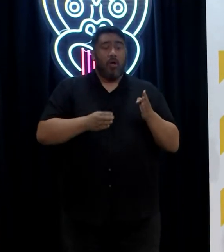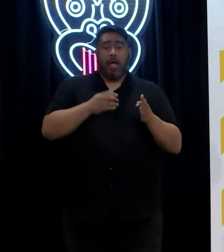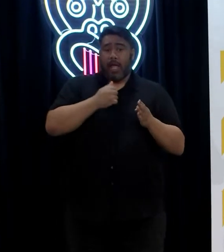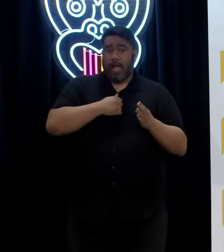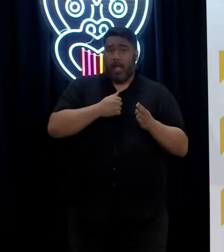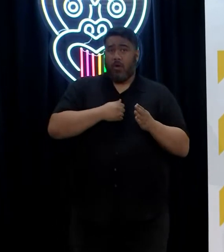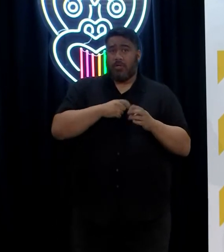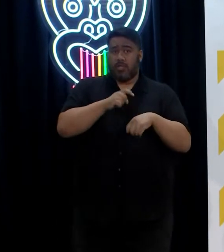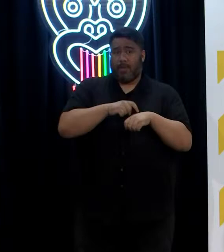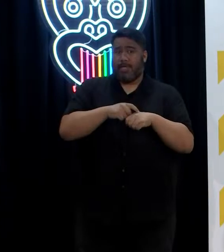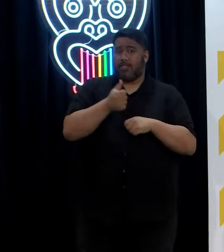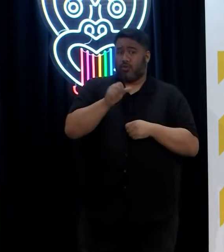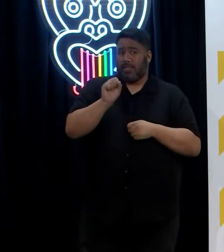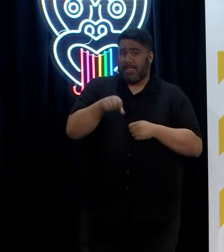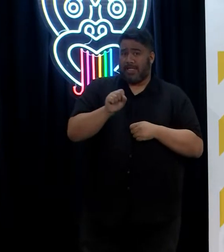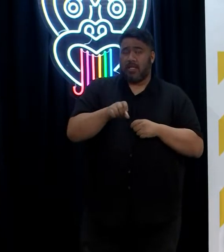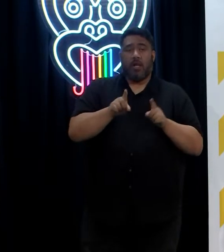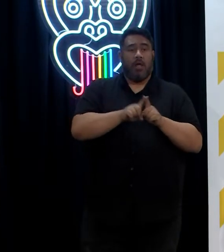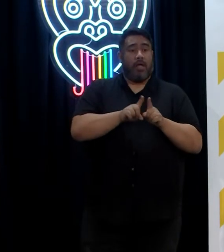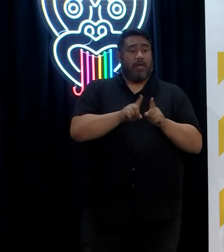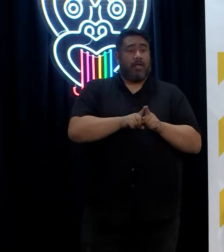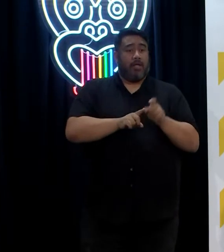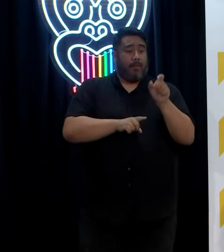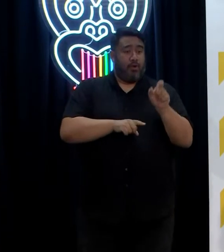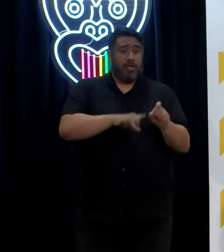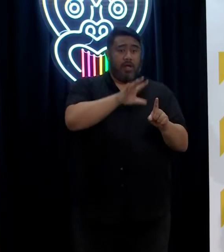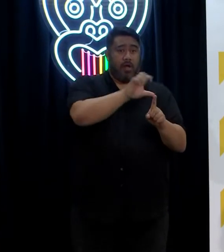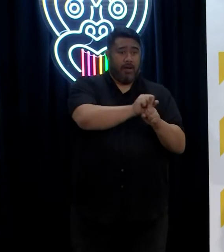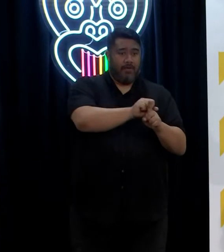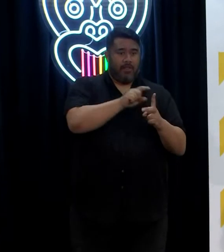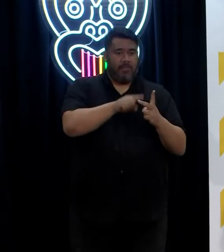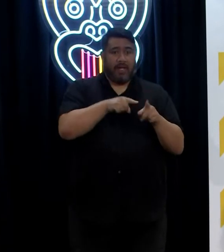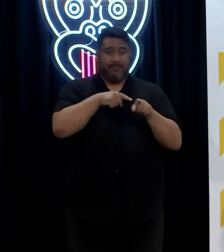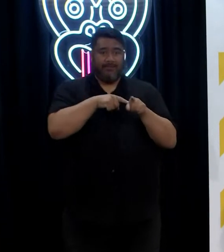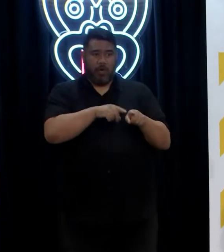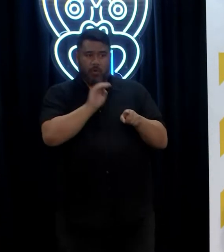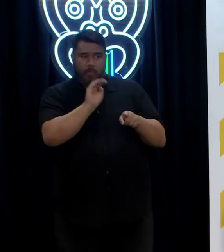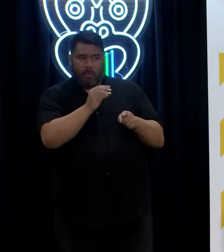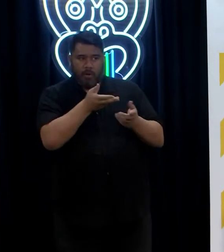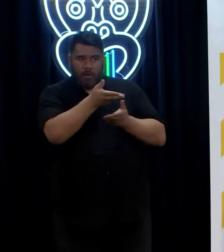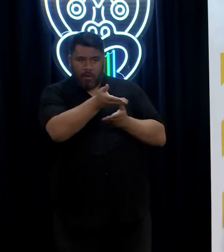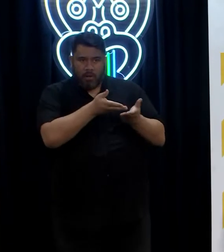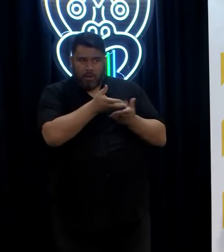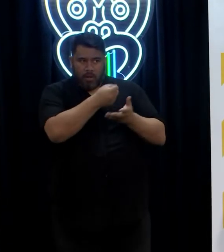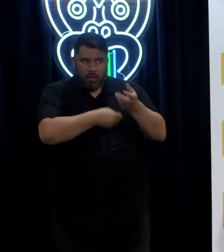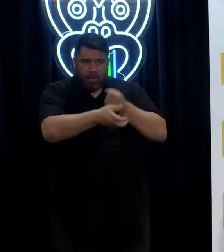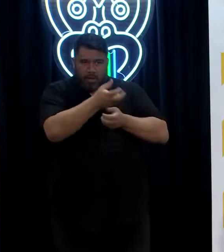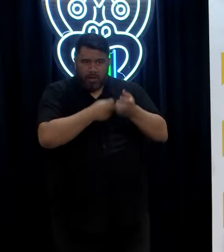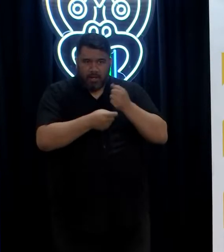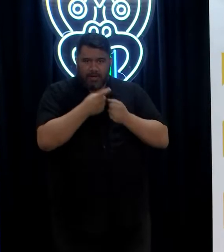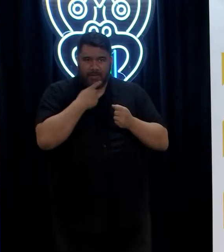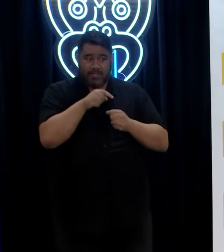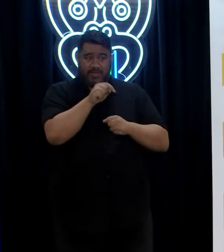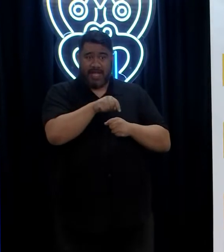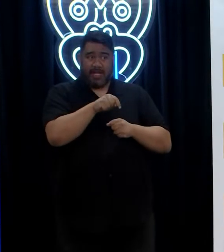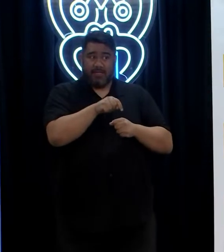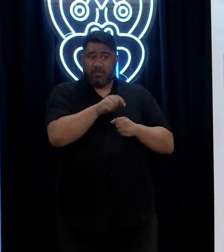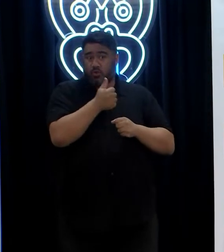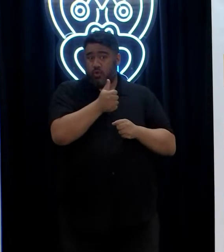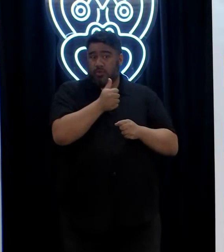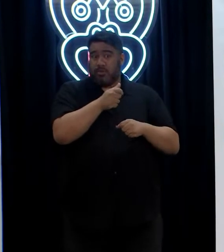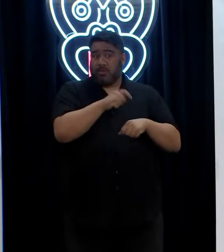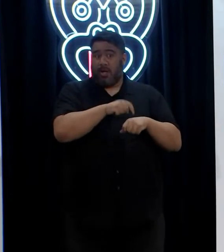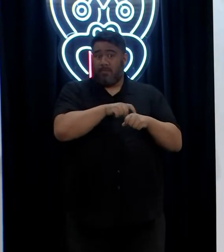very good in terms of the identification of the case, the follow-up of the case, and then the identification of those contacts. But